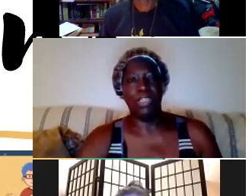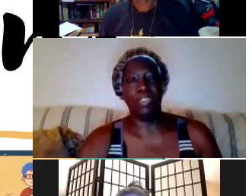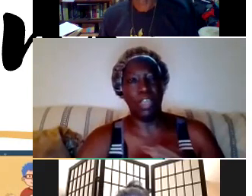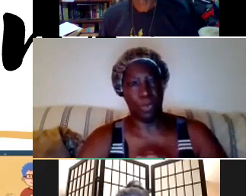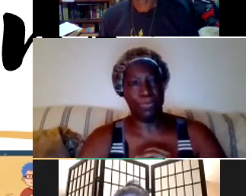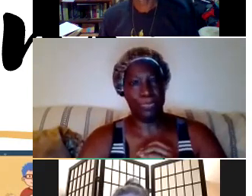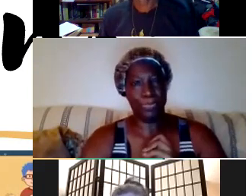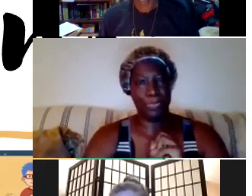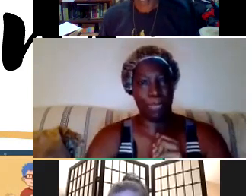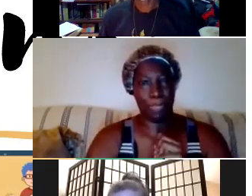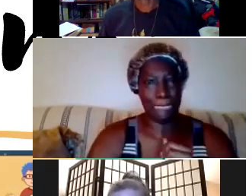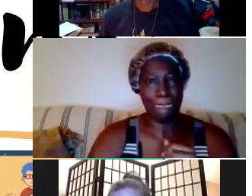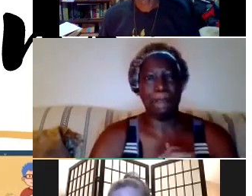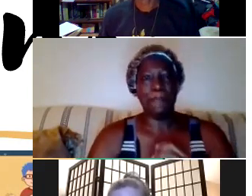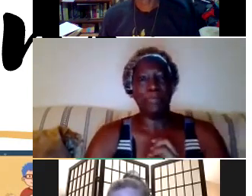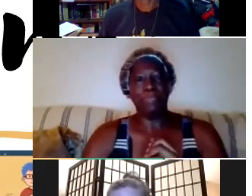Huh. Oh, okay.